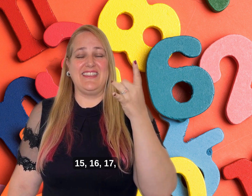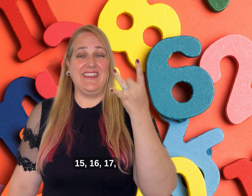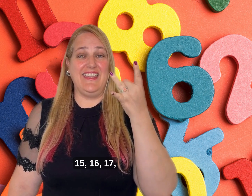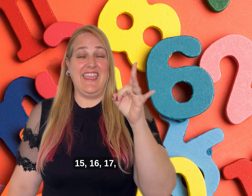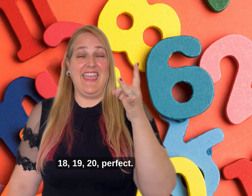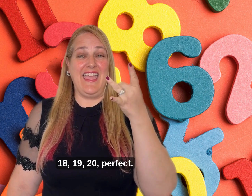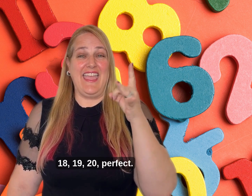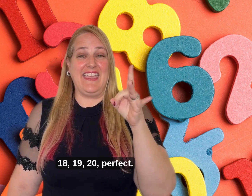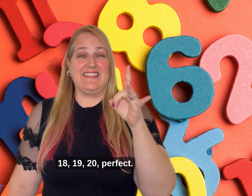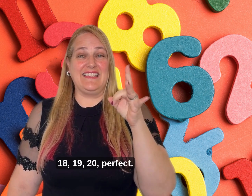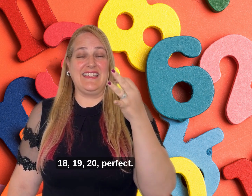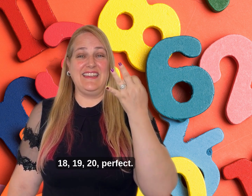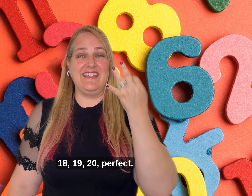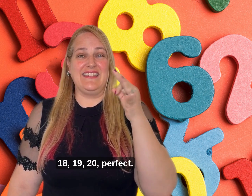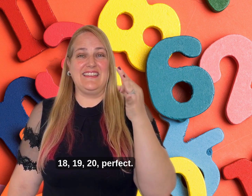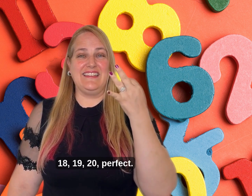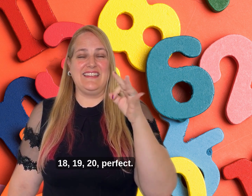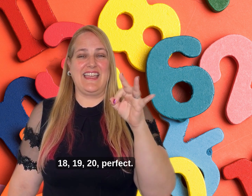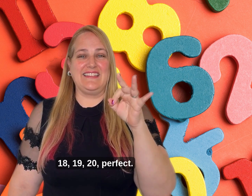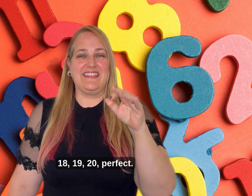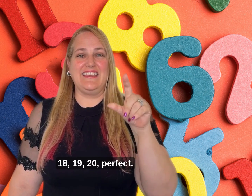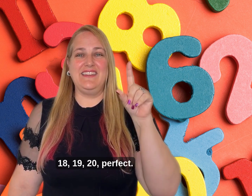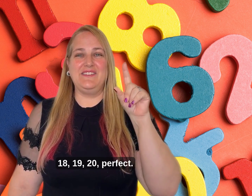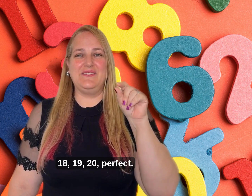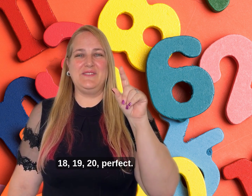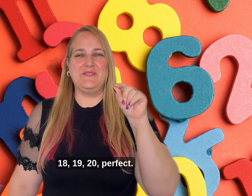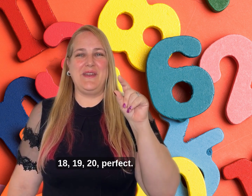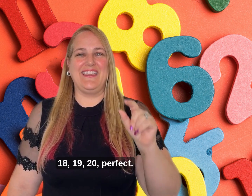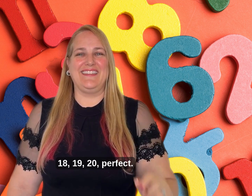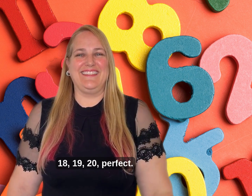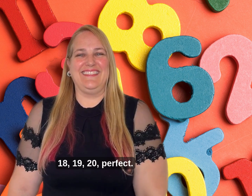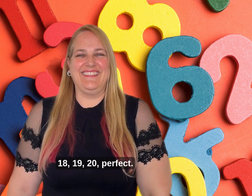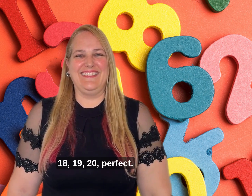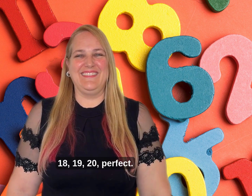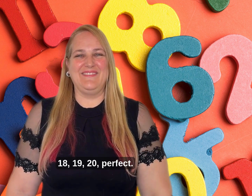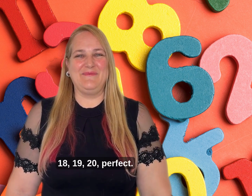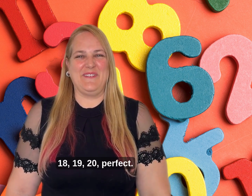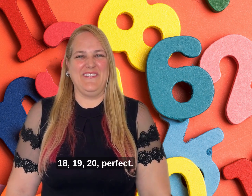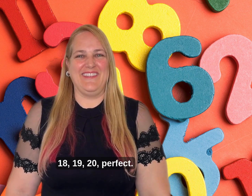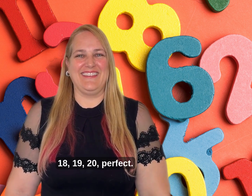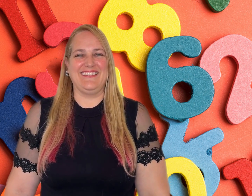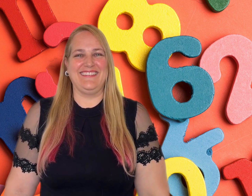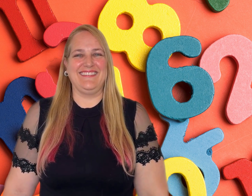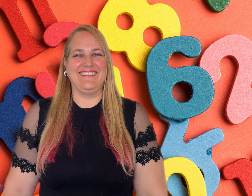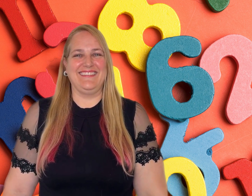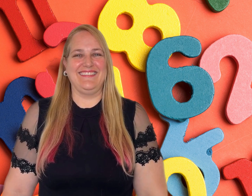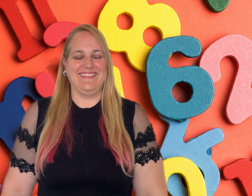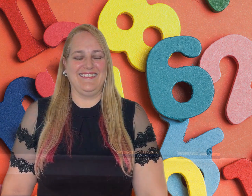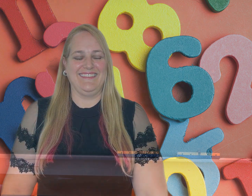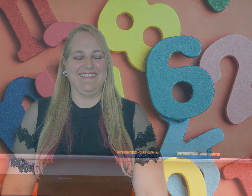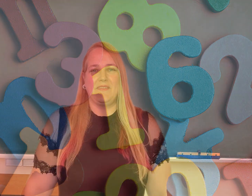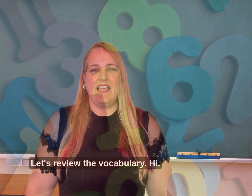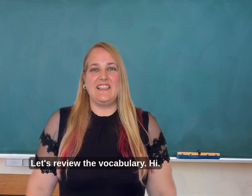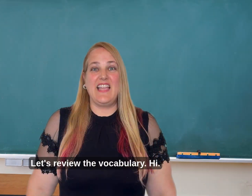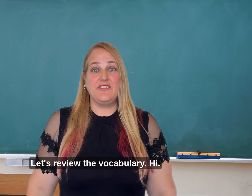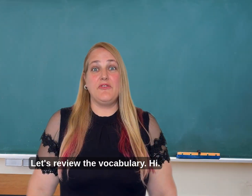17, 18, 19, 20. Perfect. Let's review